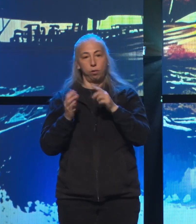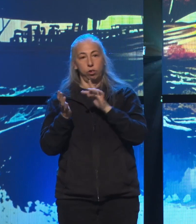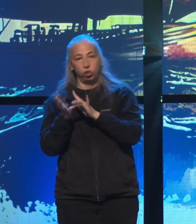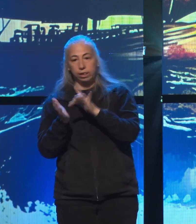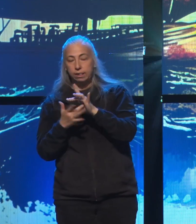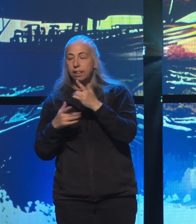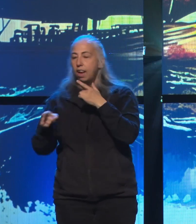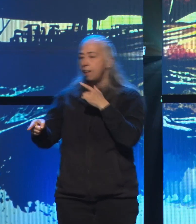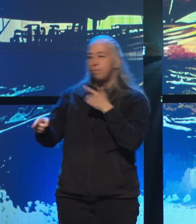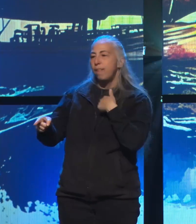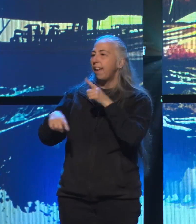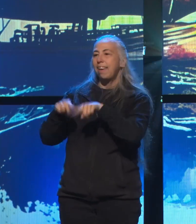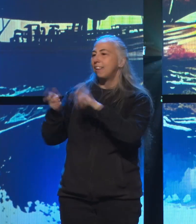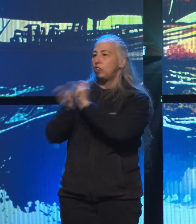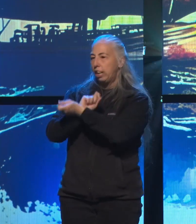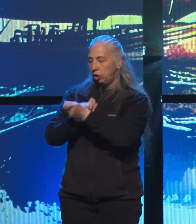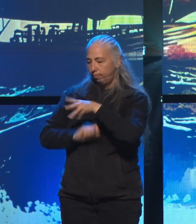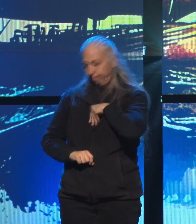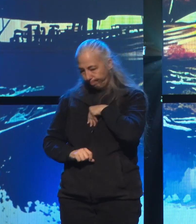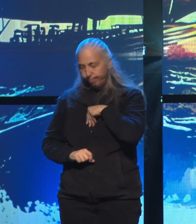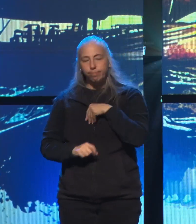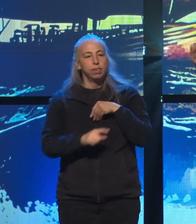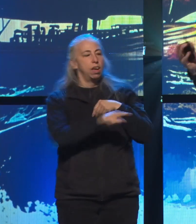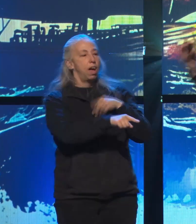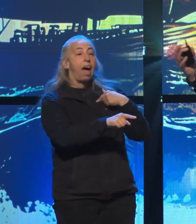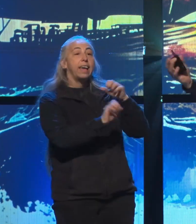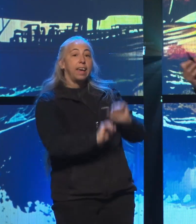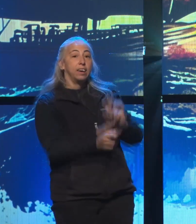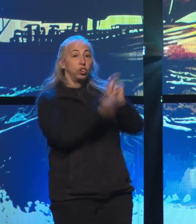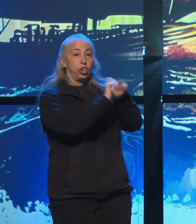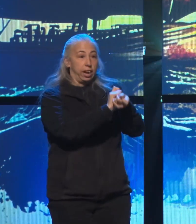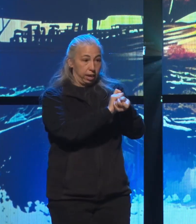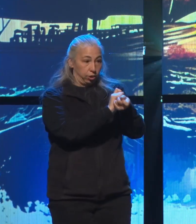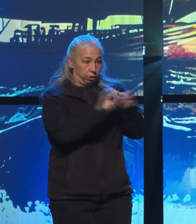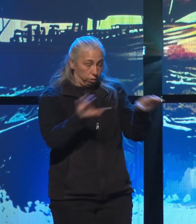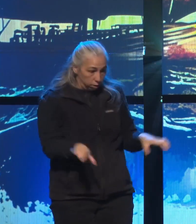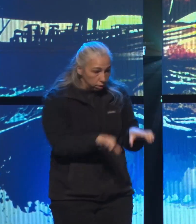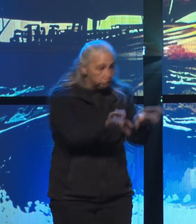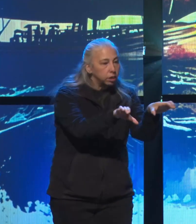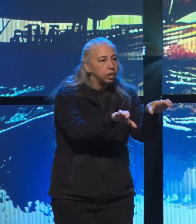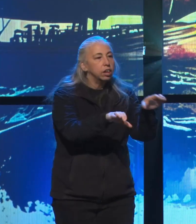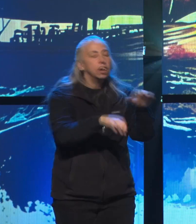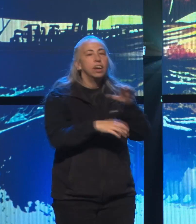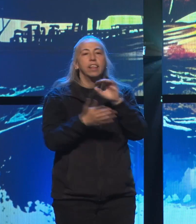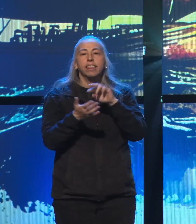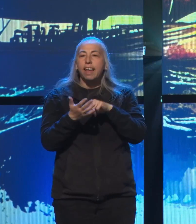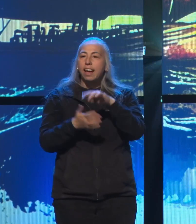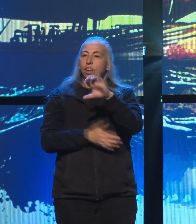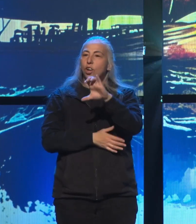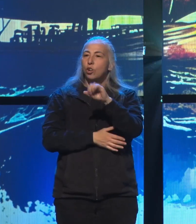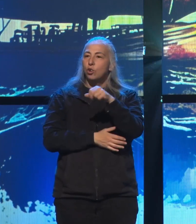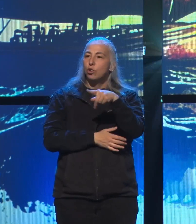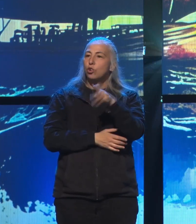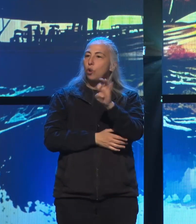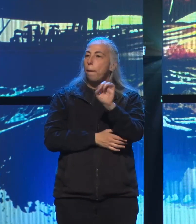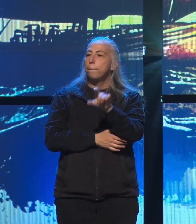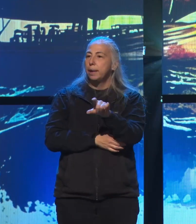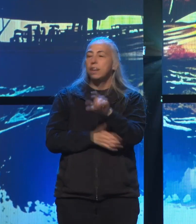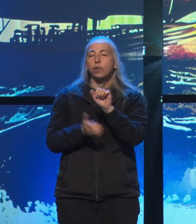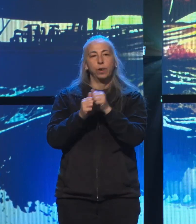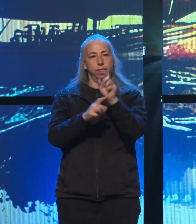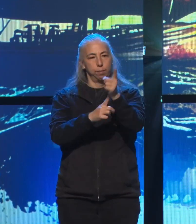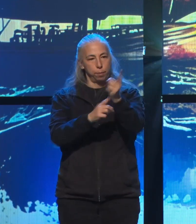can't change, but this I can, right? He's coping with stress. He's coping with the moment. So